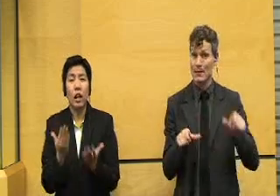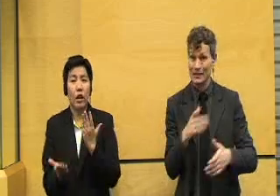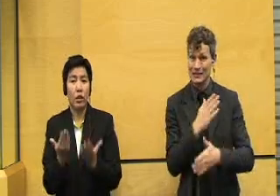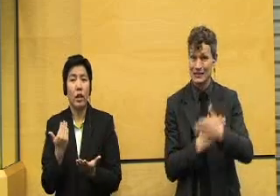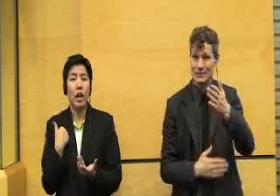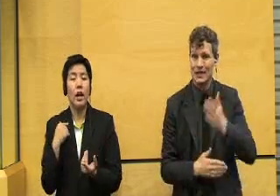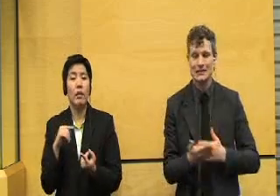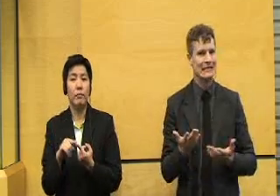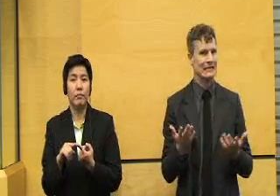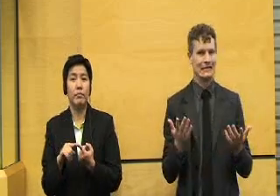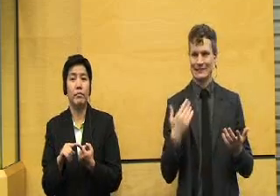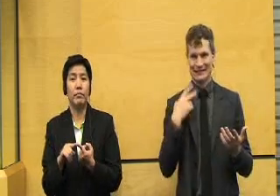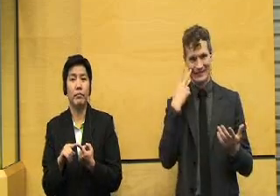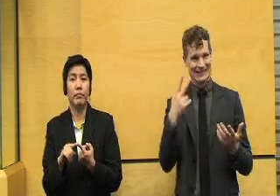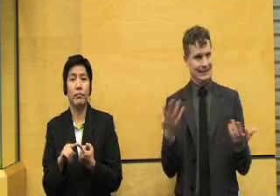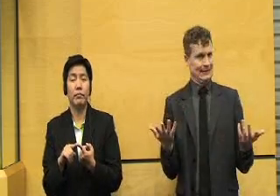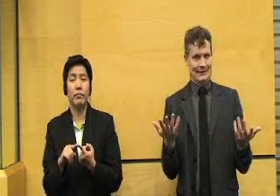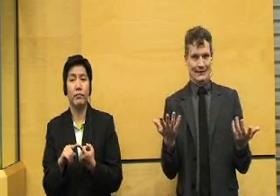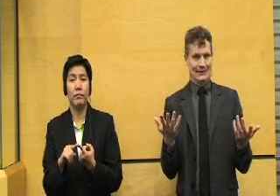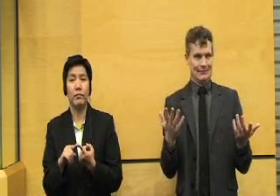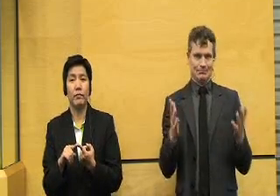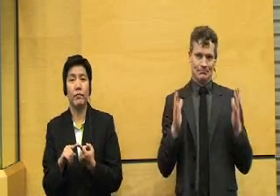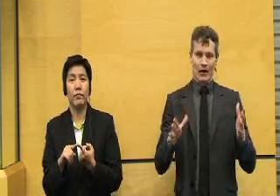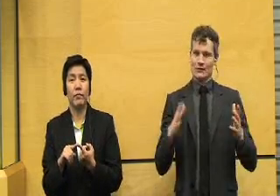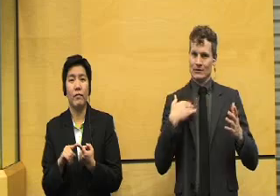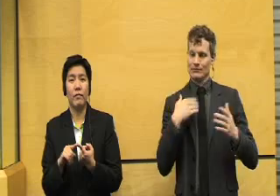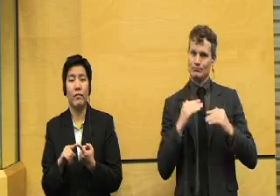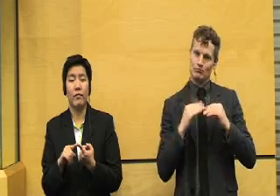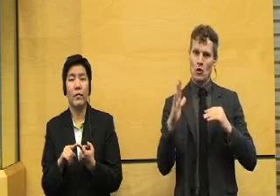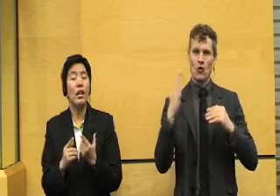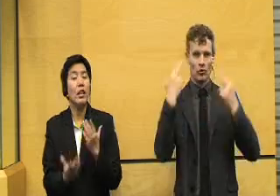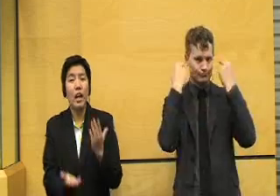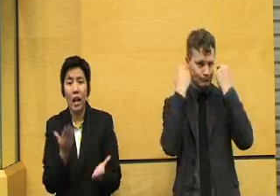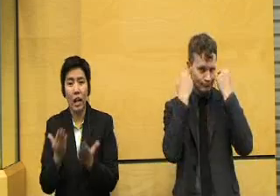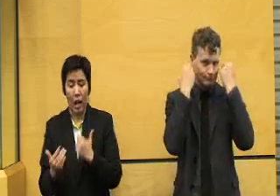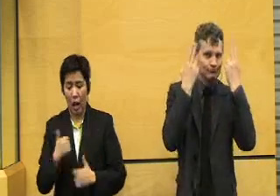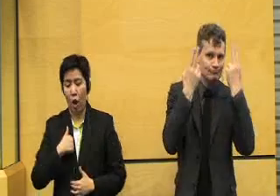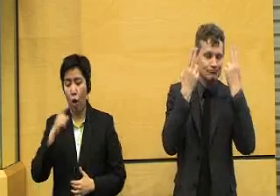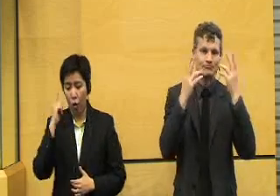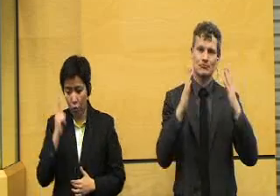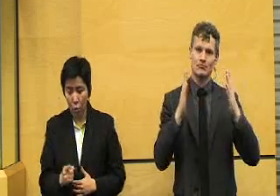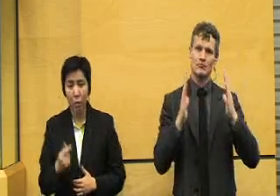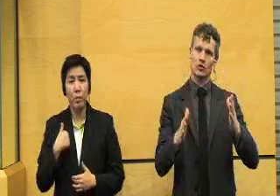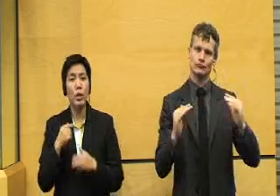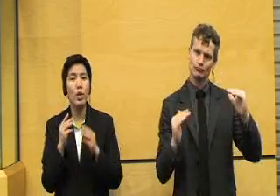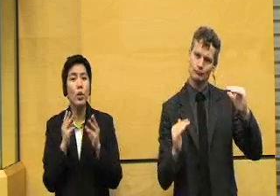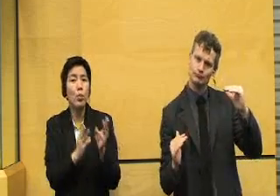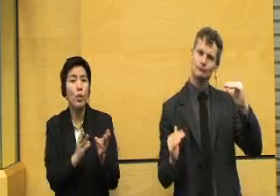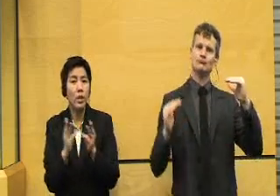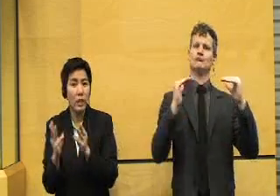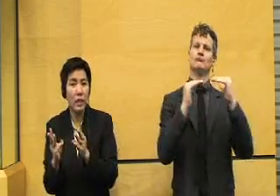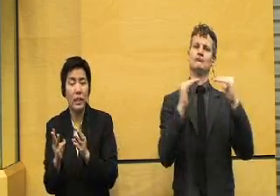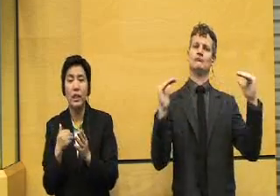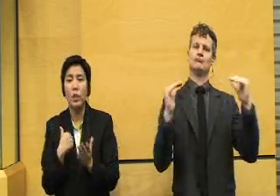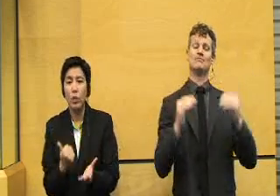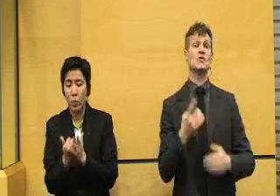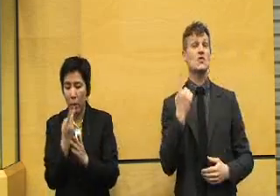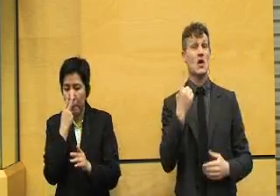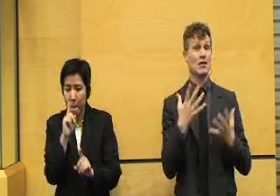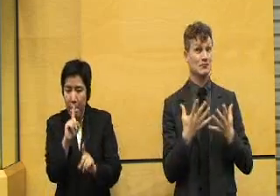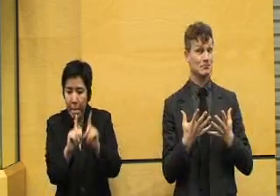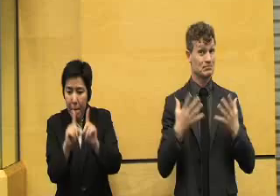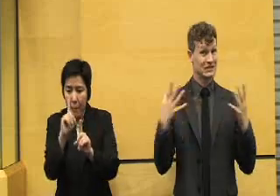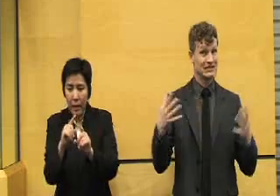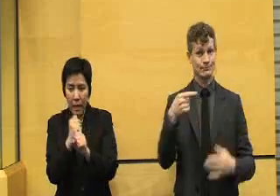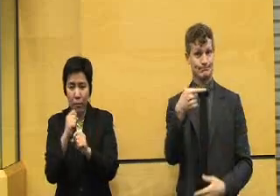effective implementation of the measures implemented by the government. One major area where persons with disabilities